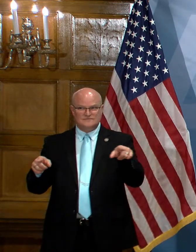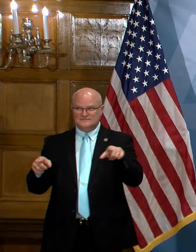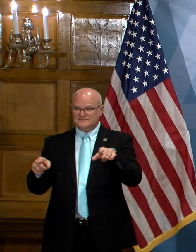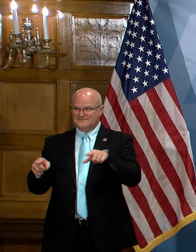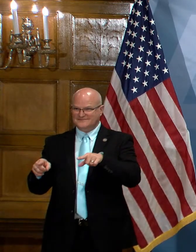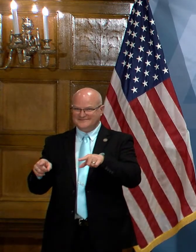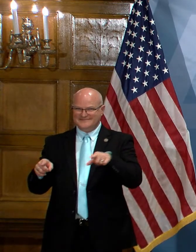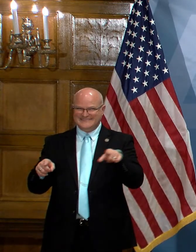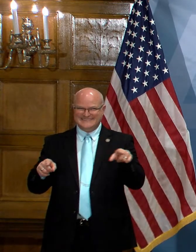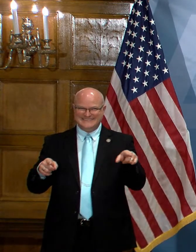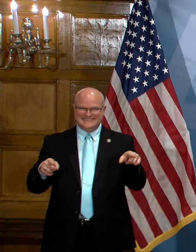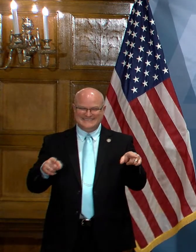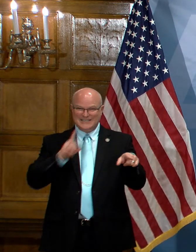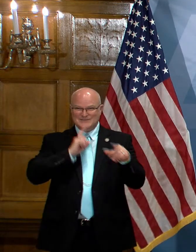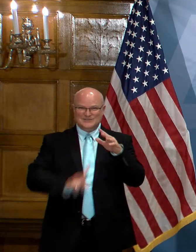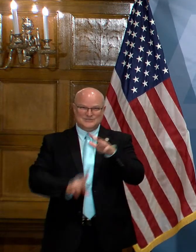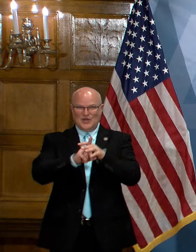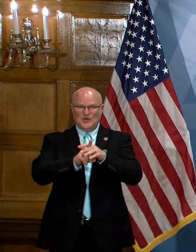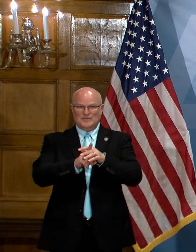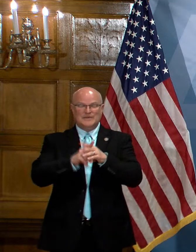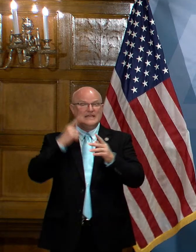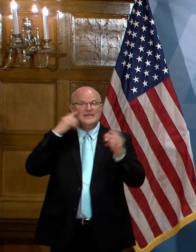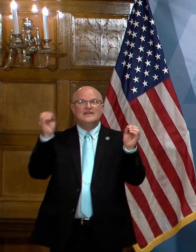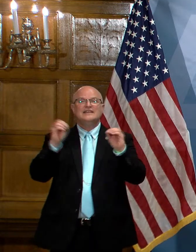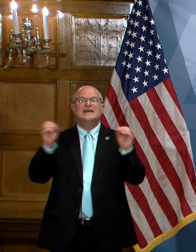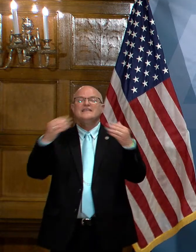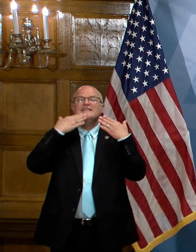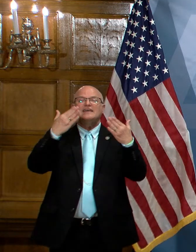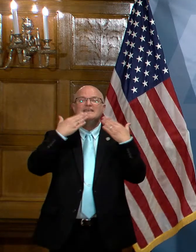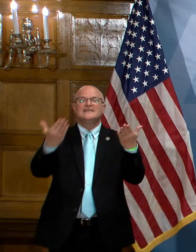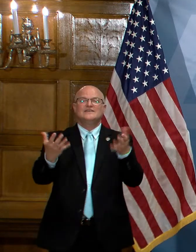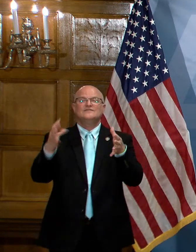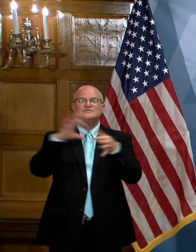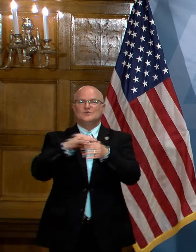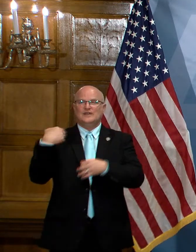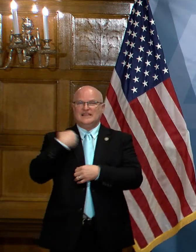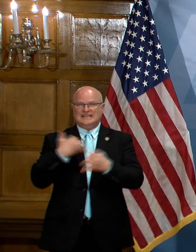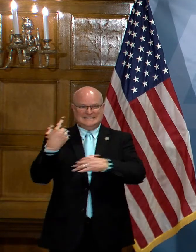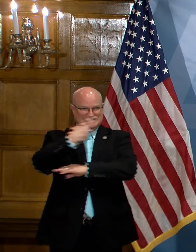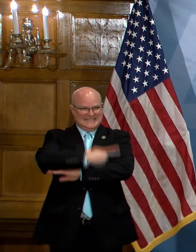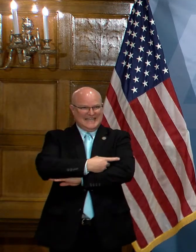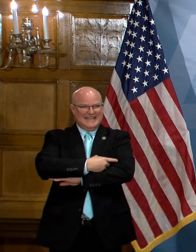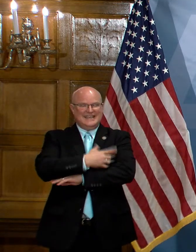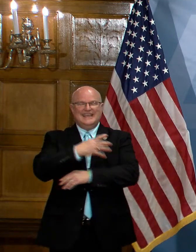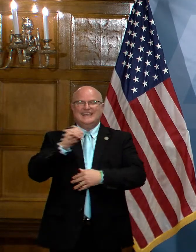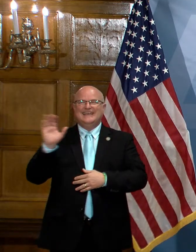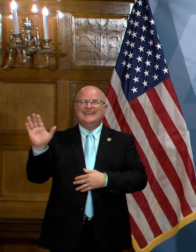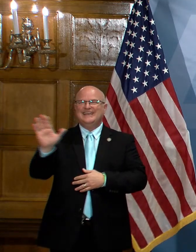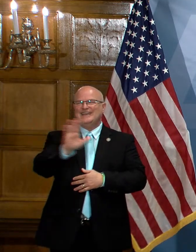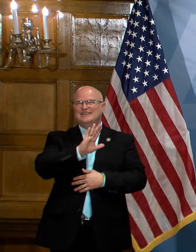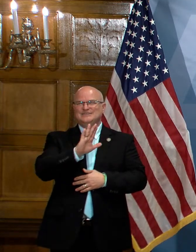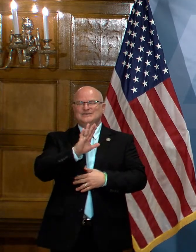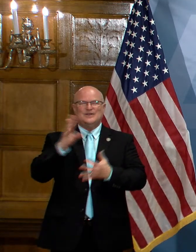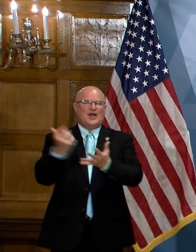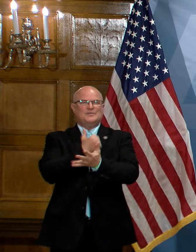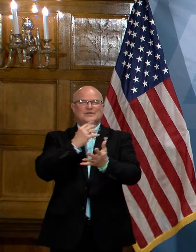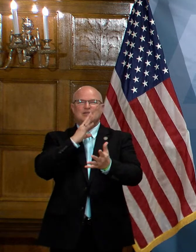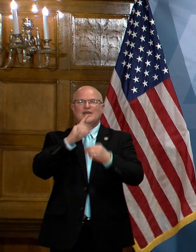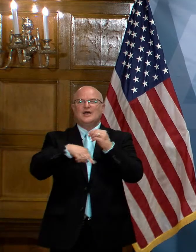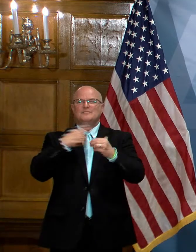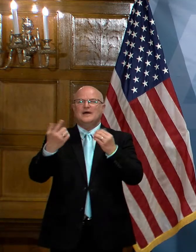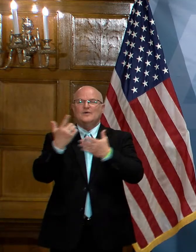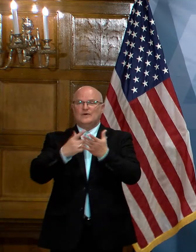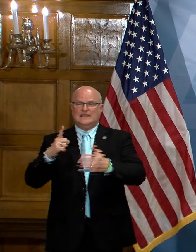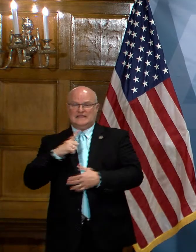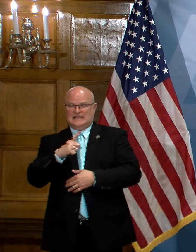up. All right, hearing nothing, thank you all very much for your attention today and your opportunity to talk about both